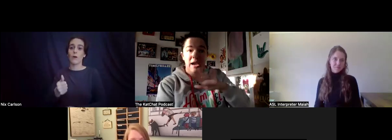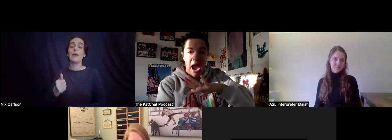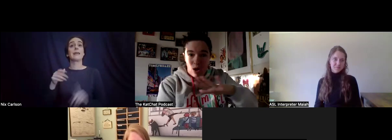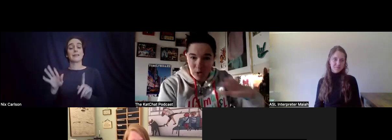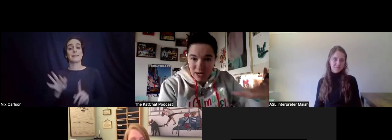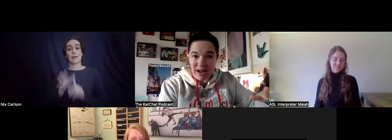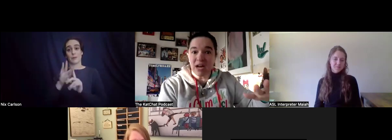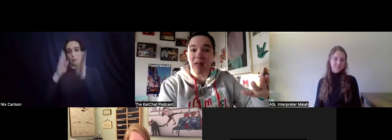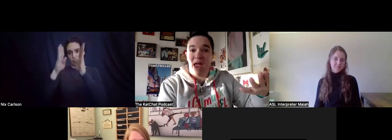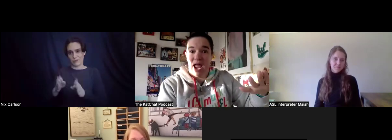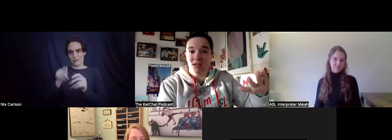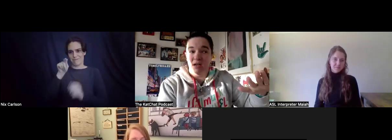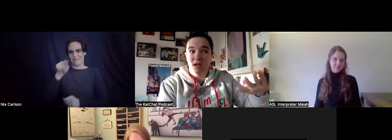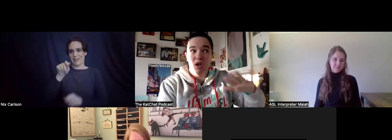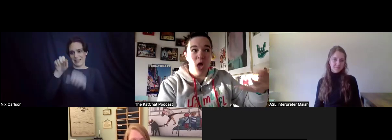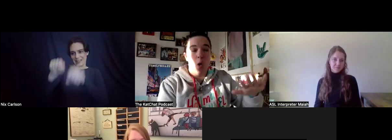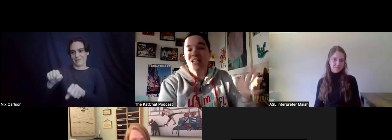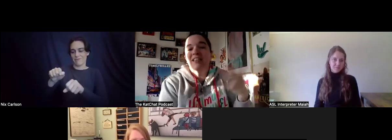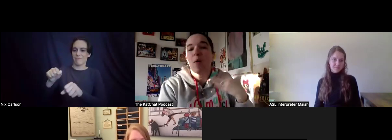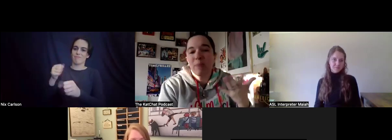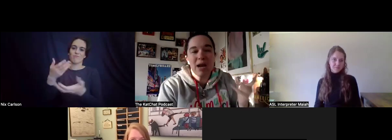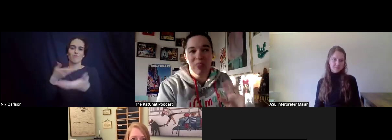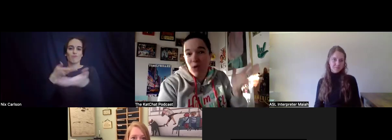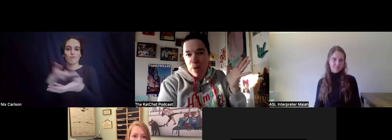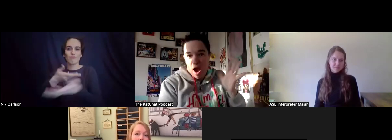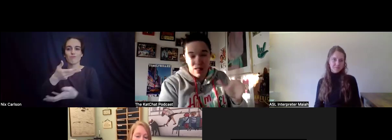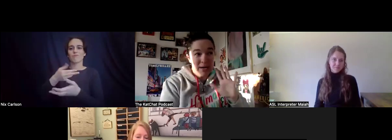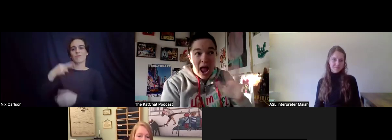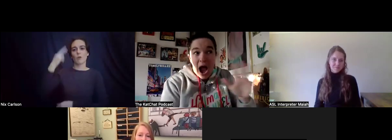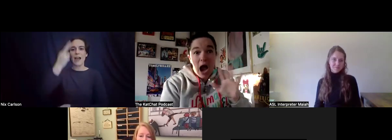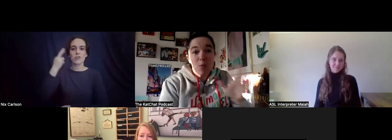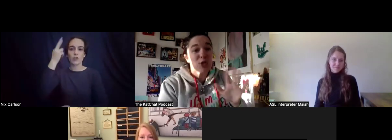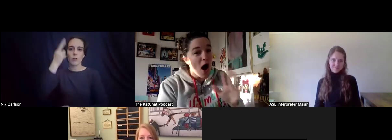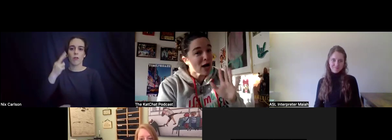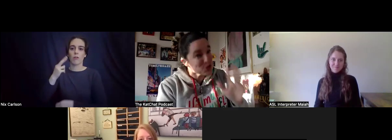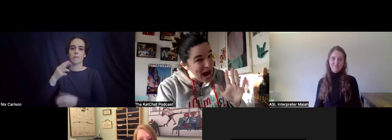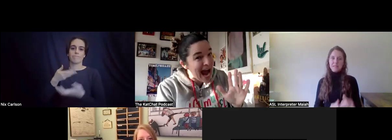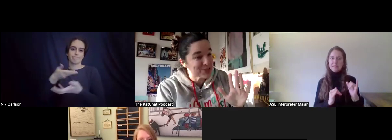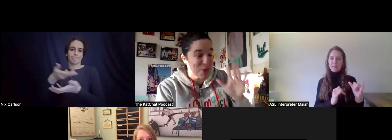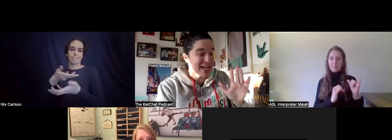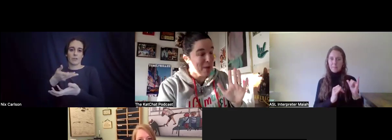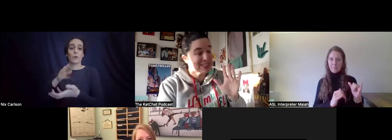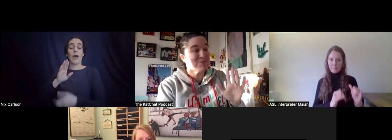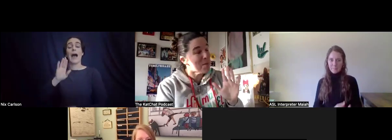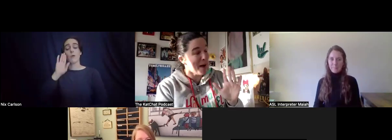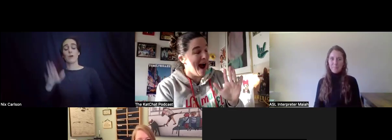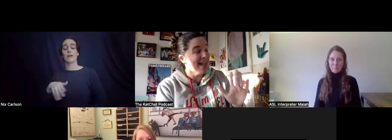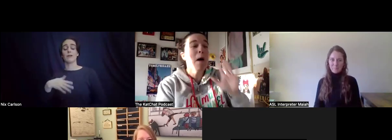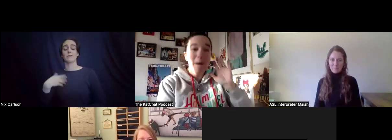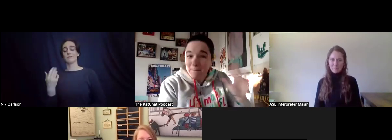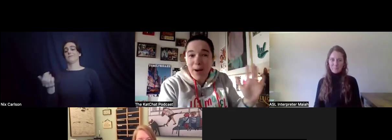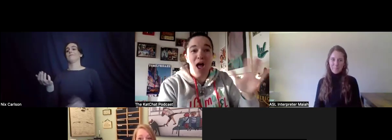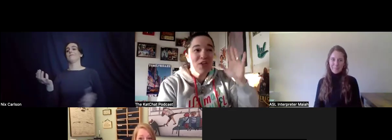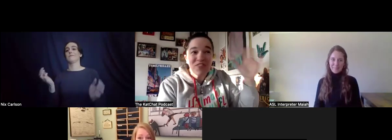hear me, and we leave it at that. Same. That's with I'm me the with same. football. I mean, I will talk trash when it comes to